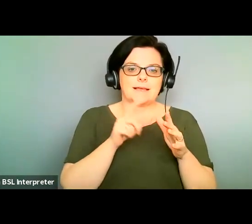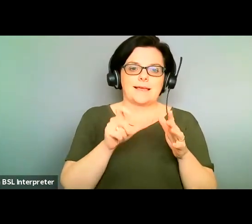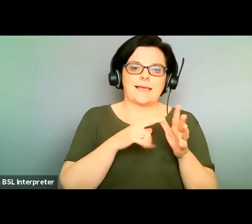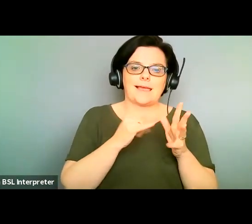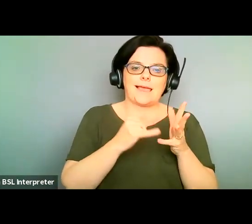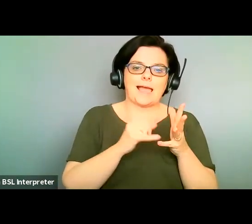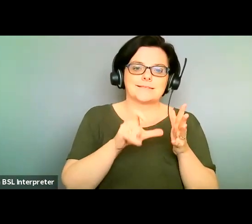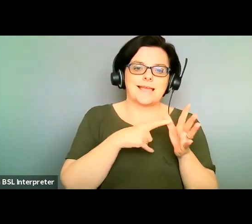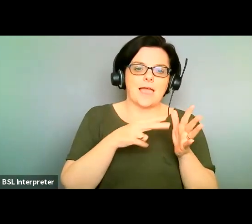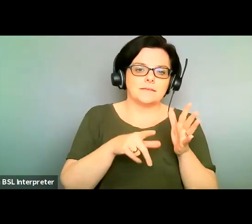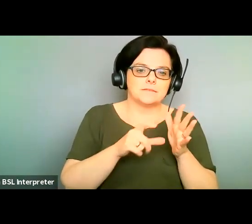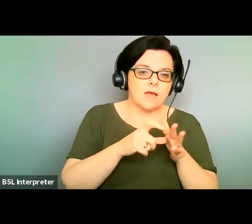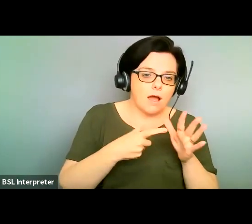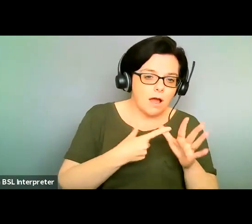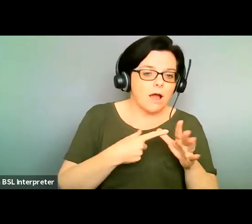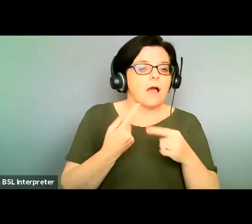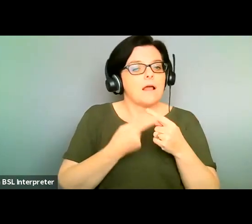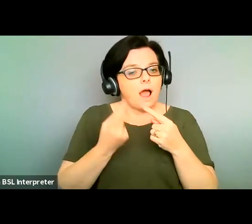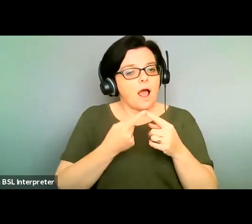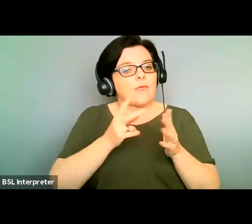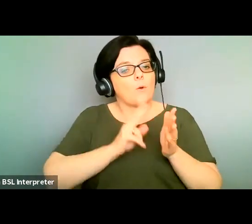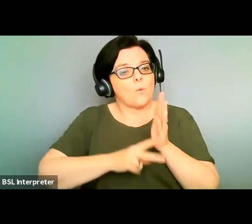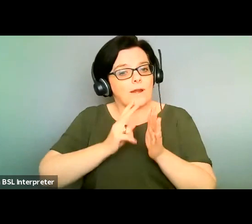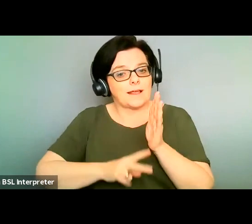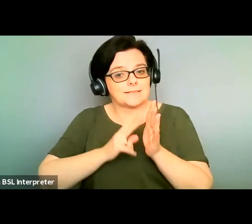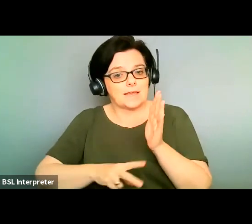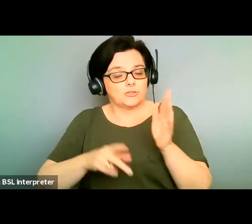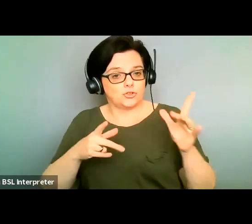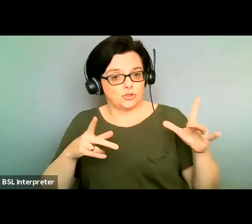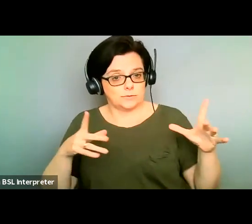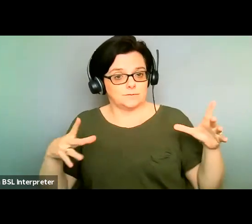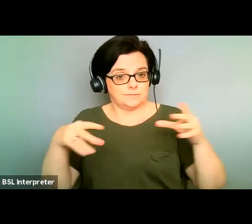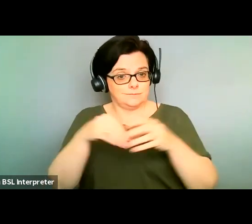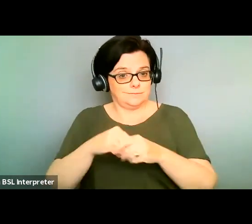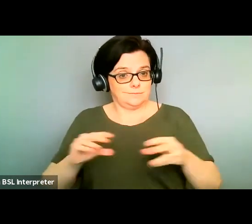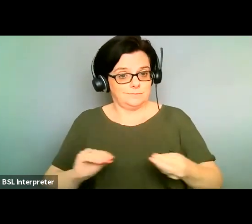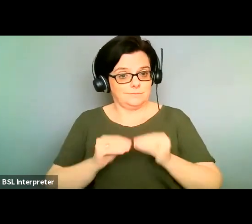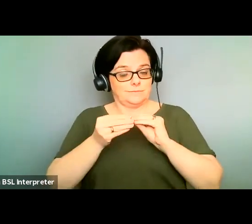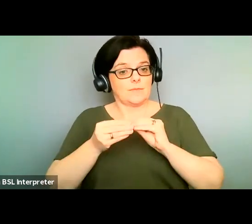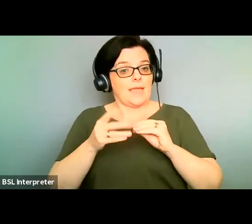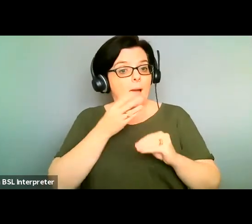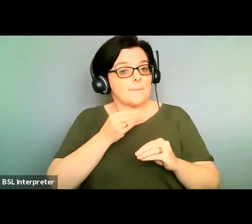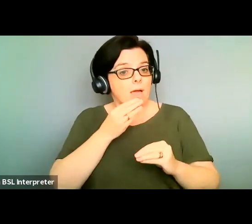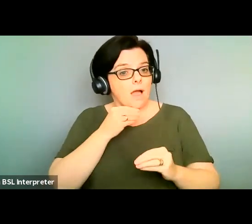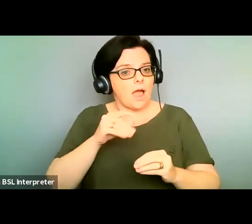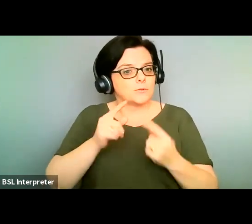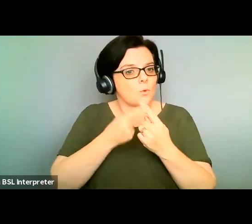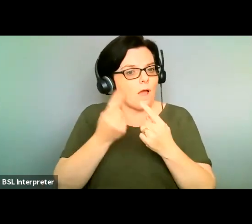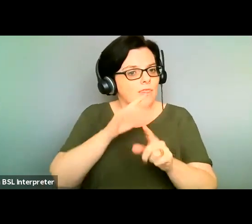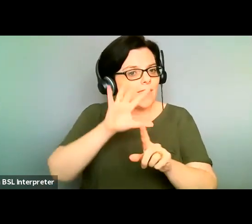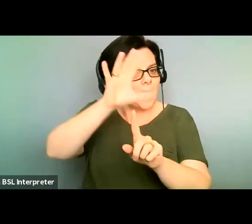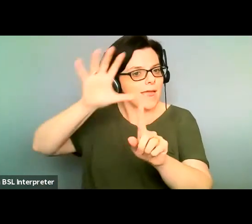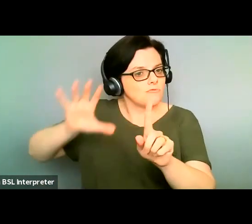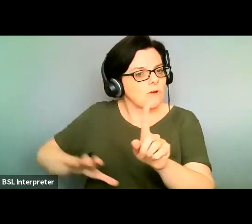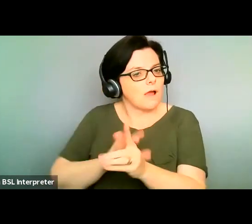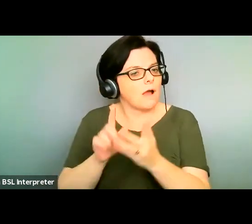other organisations that's been put together. So it definitely does apply to other areas of the